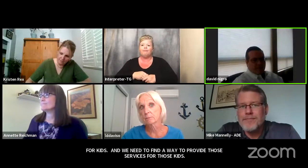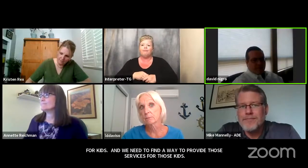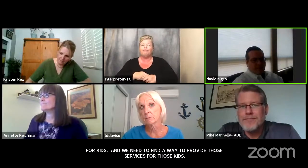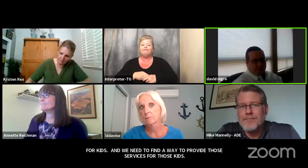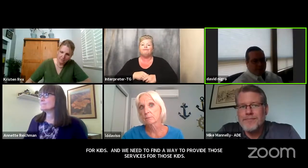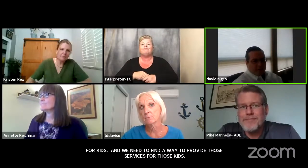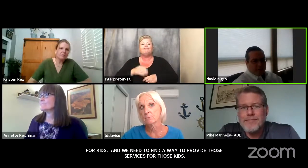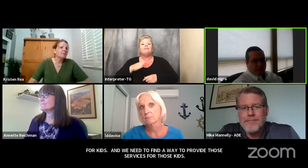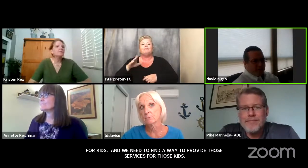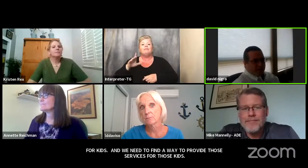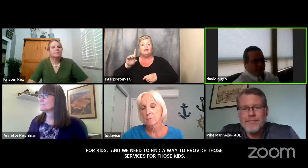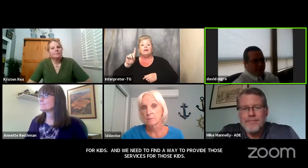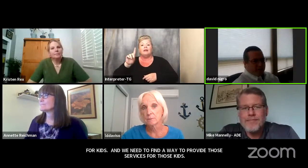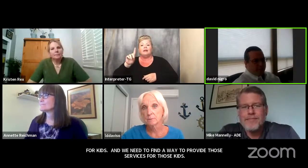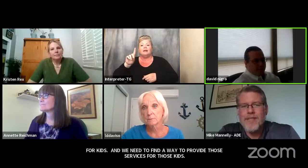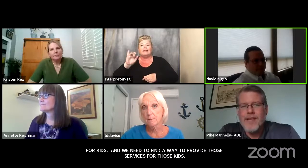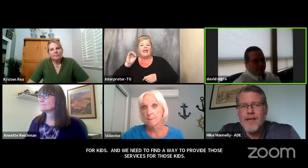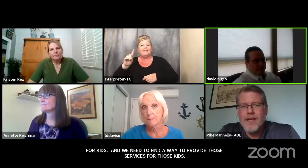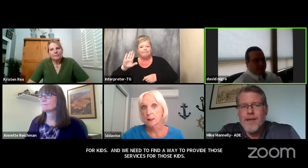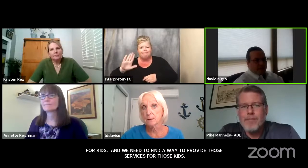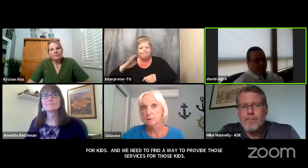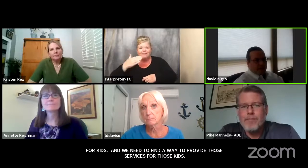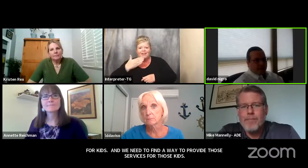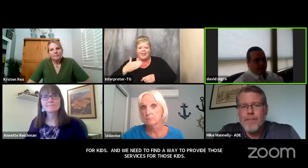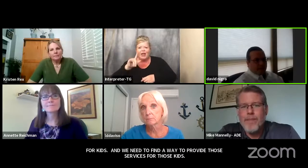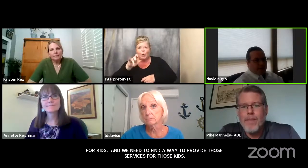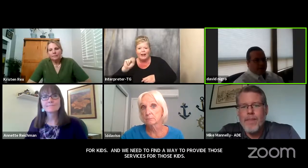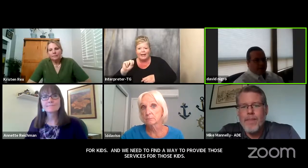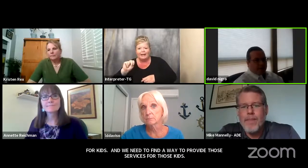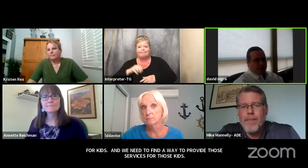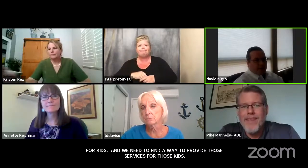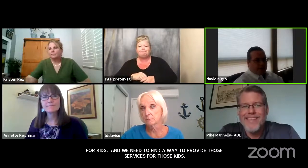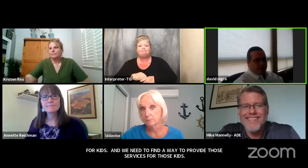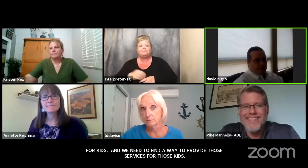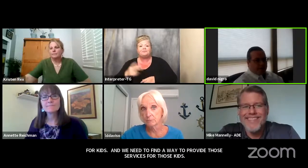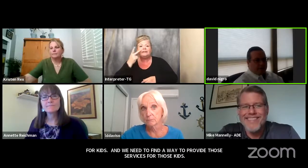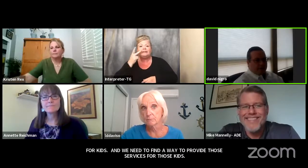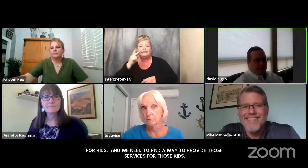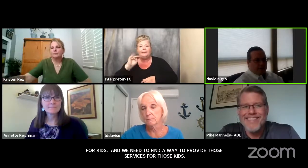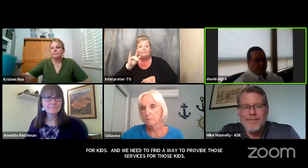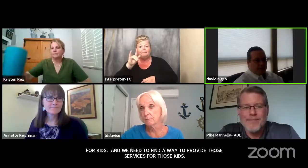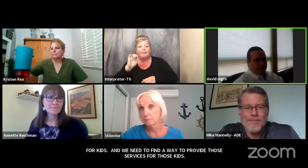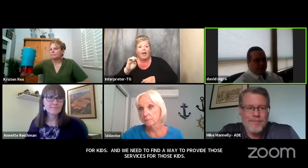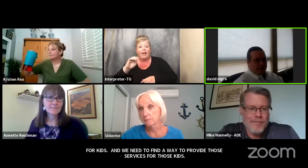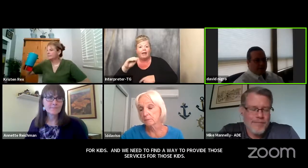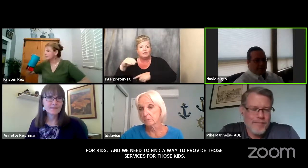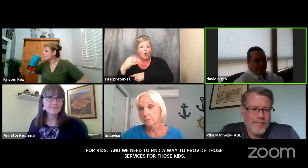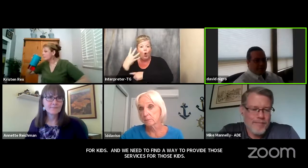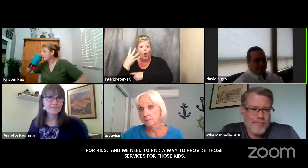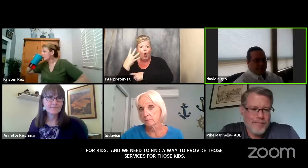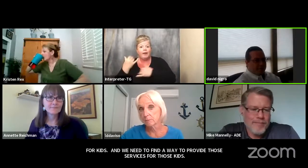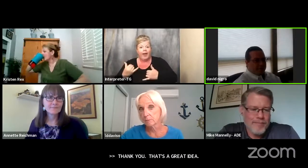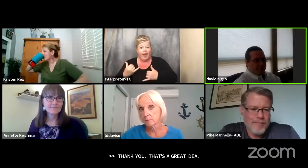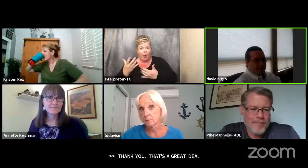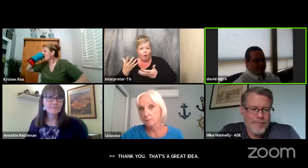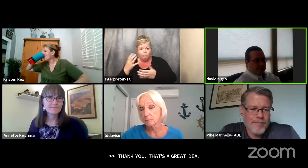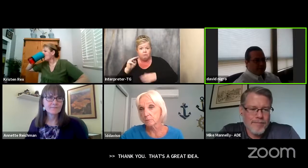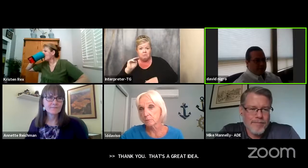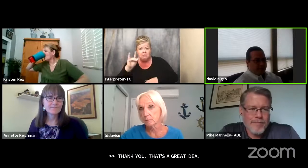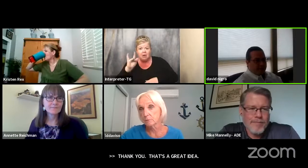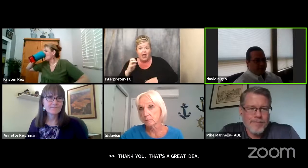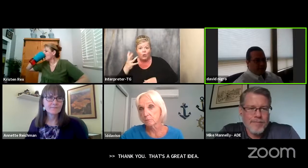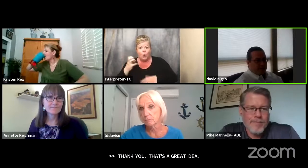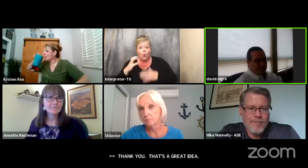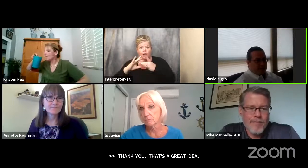Thank you, Lynn. And I see Mike has opened his video. Mike Manley, would you like to make